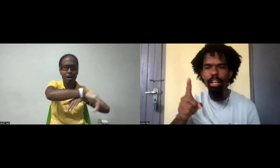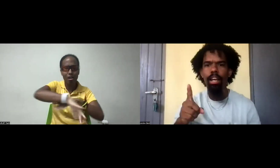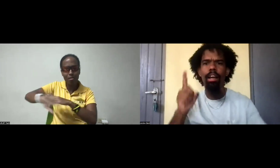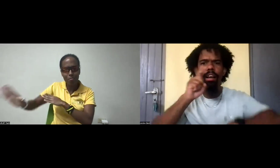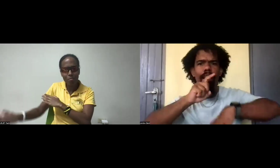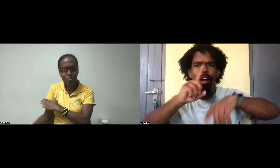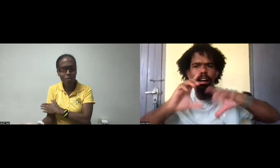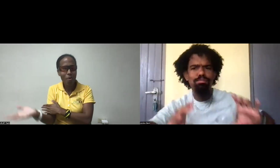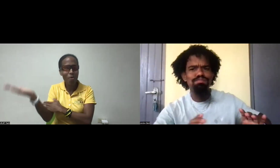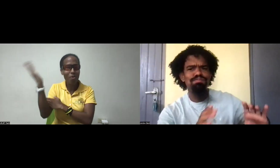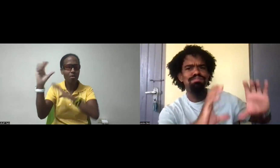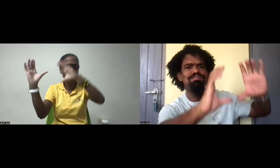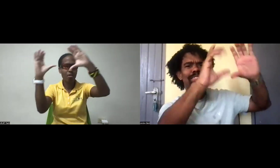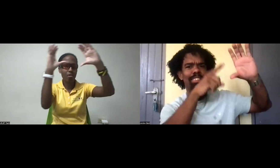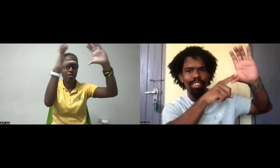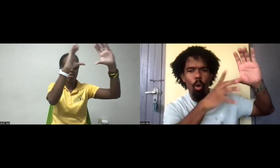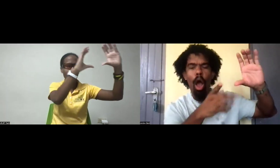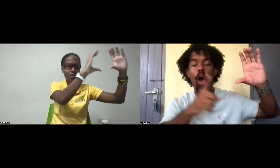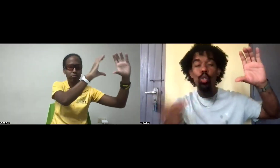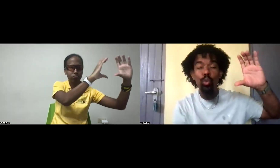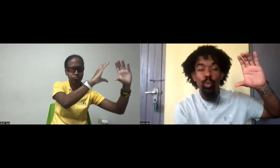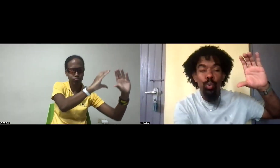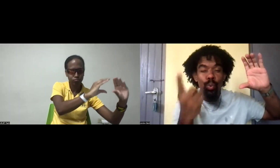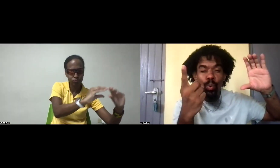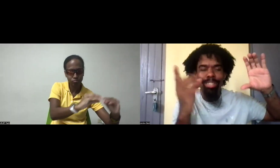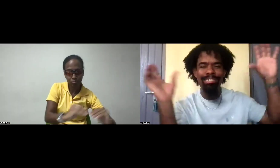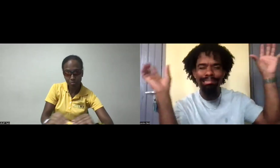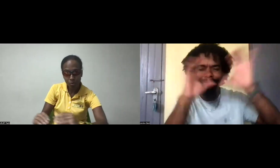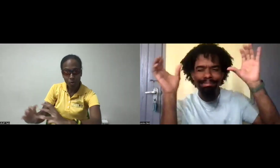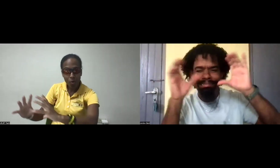Right. So with the night, evening, afternoon. You know,